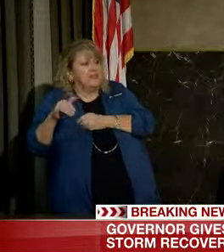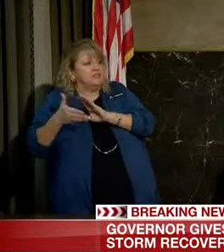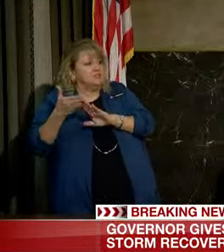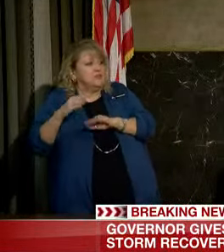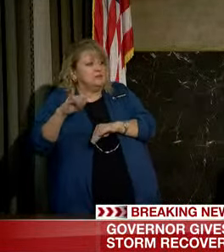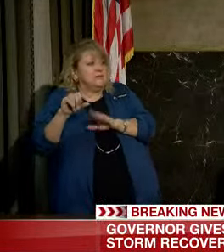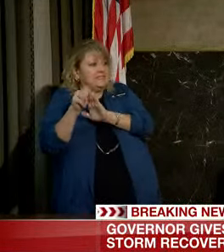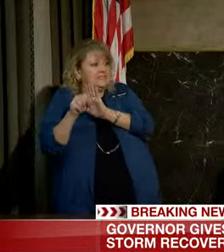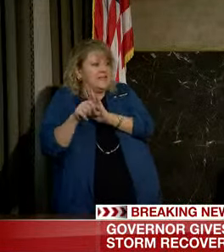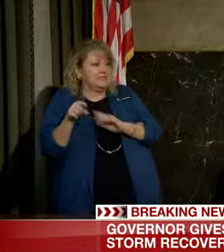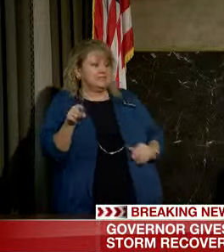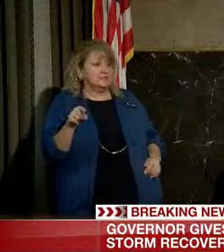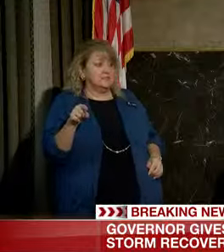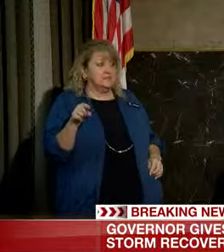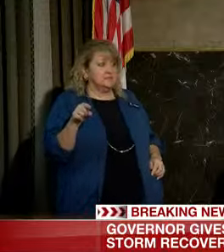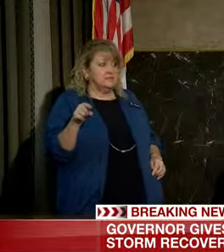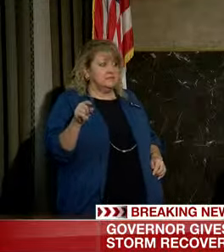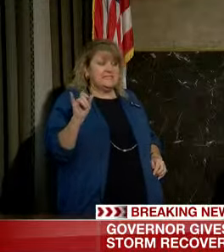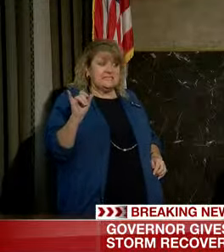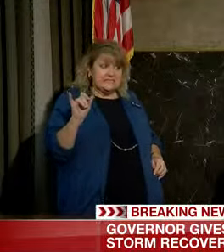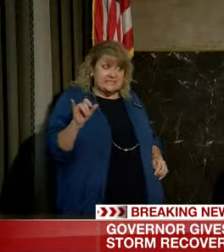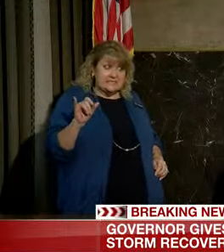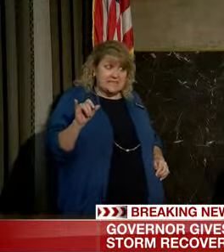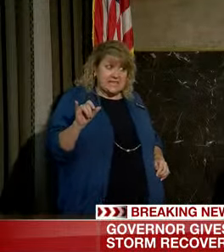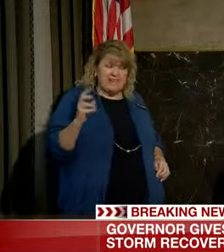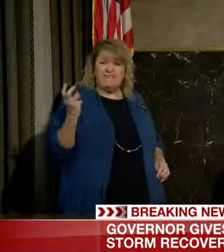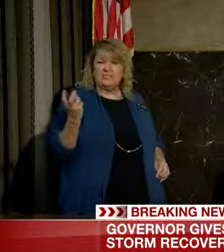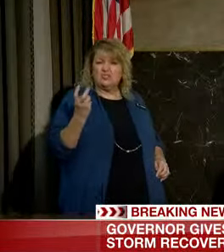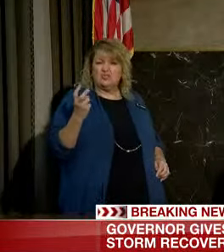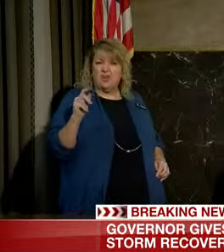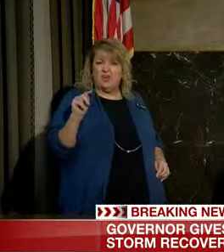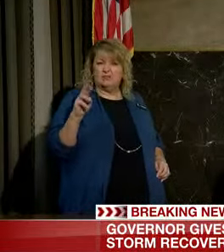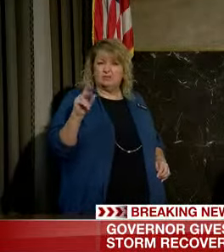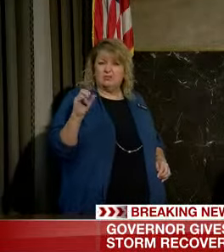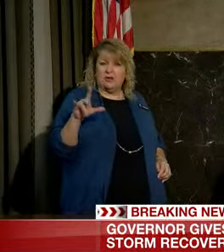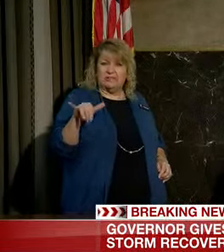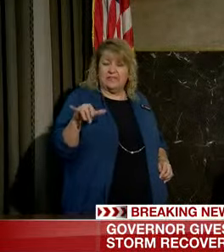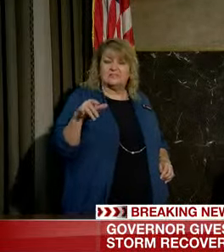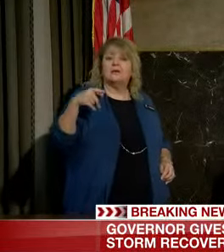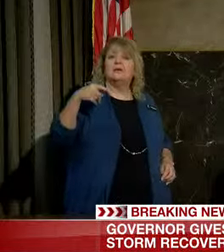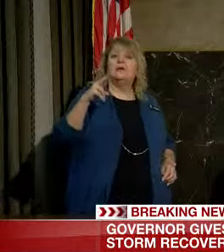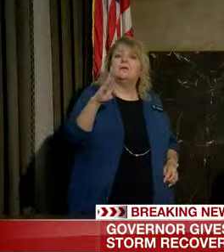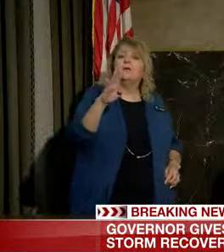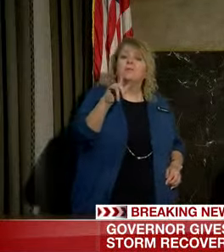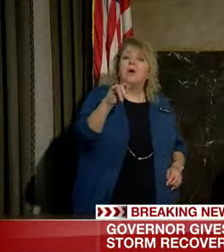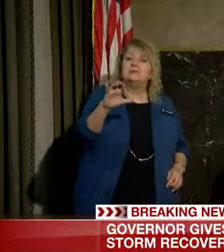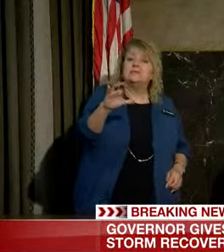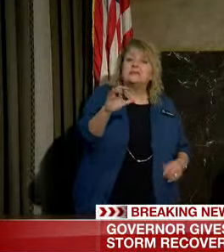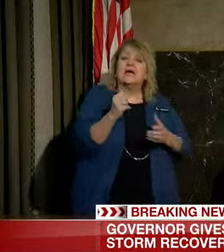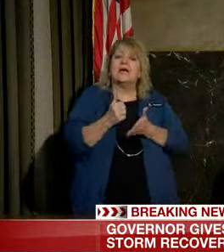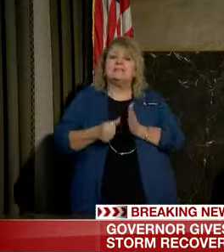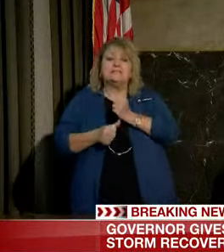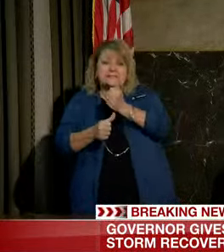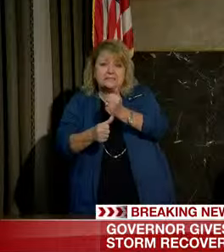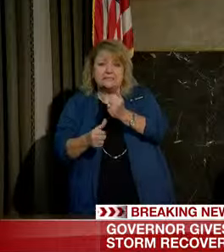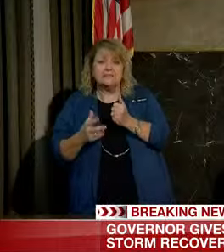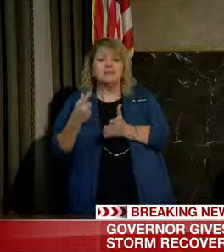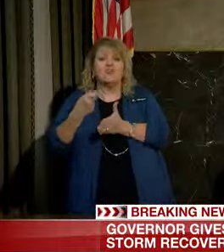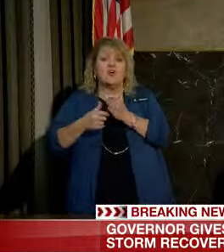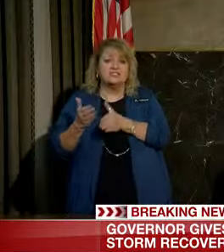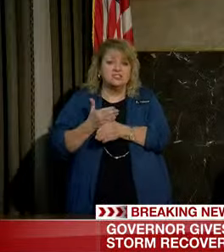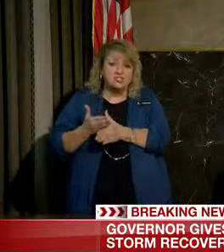state. And that's a function of public assistance and subject to the cost share and so forth. And